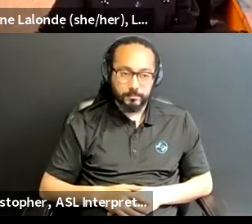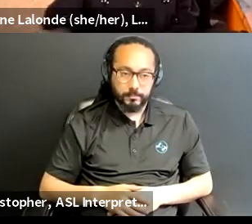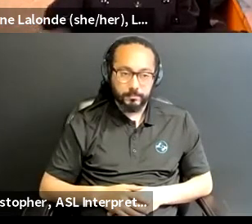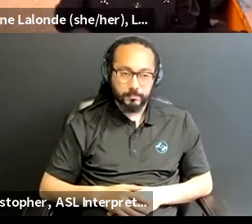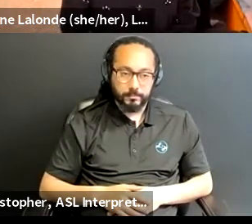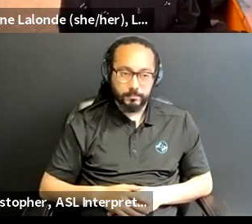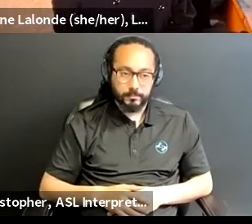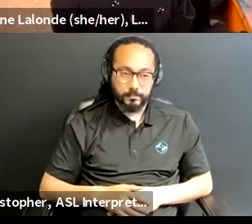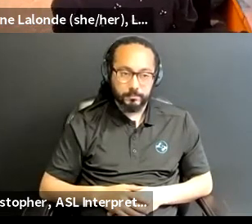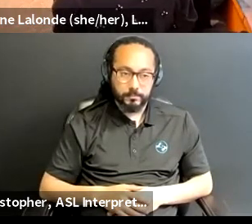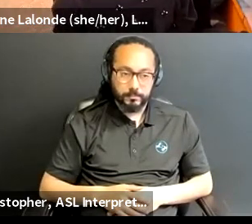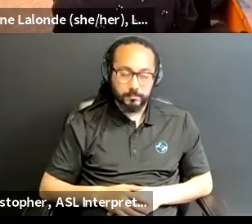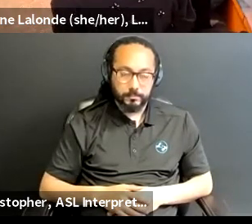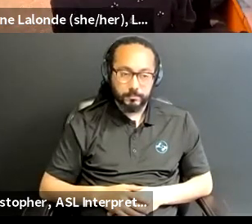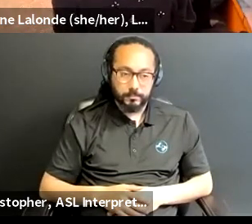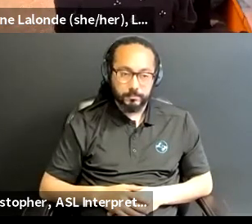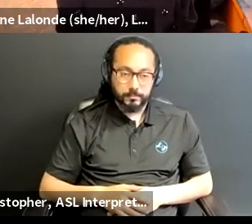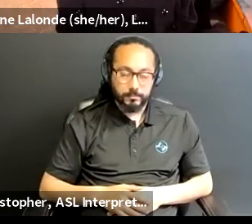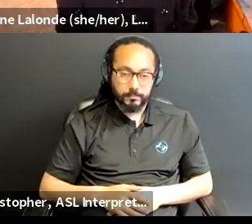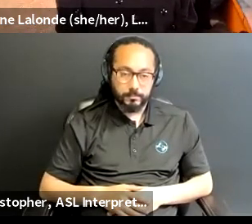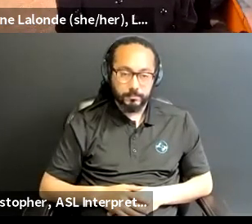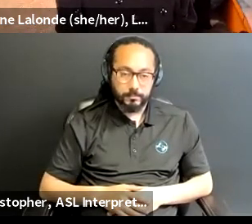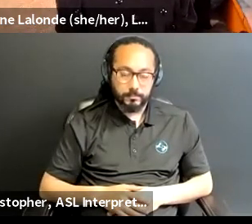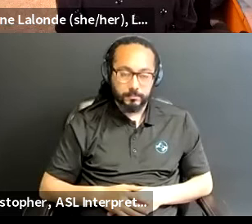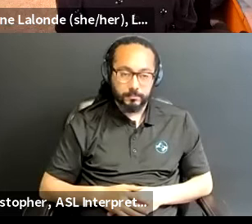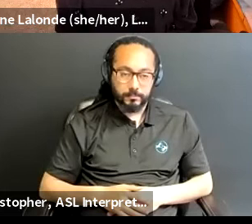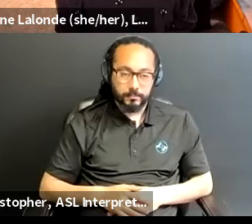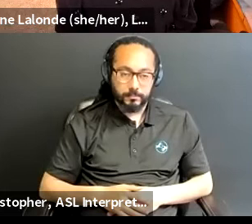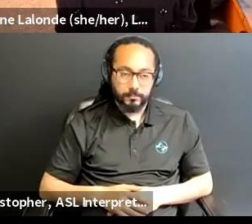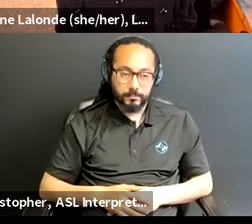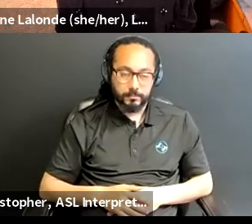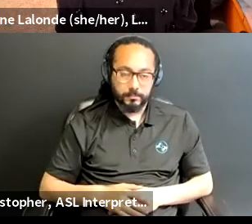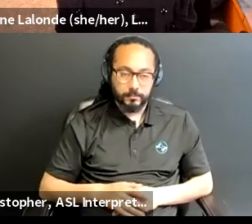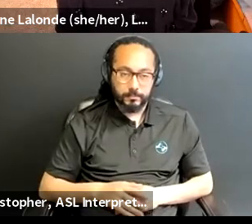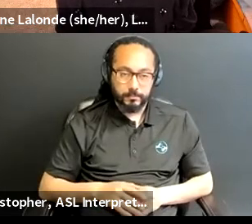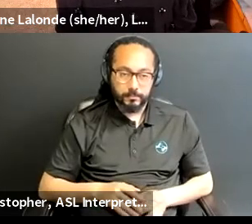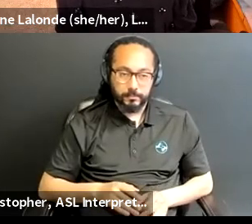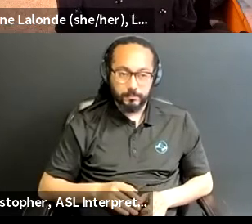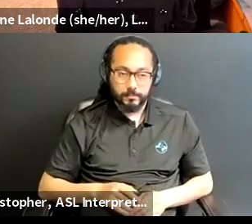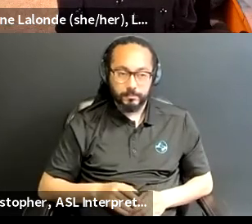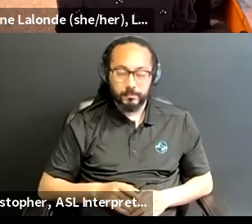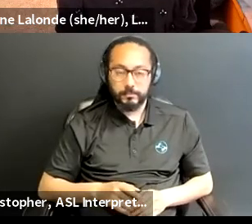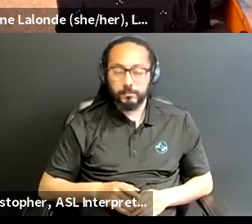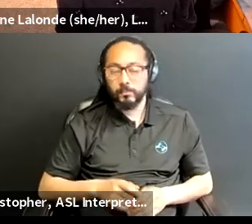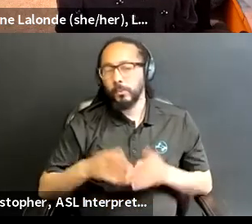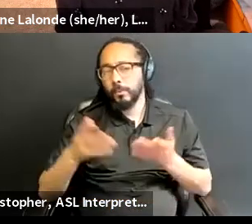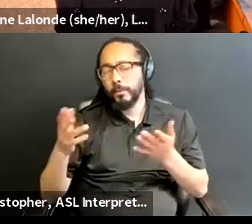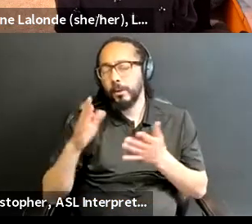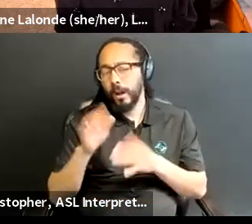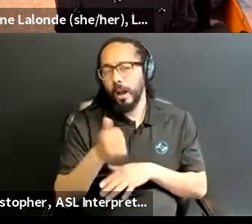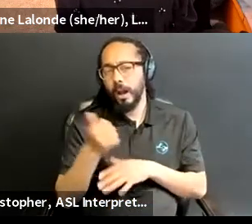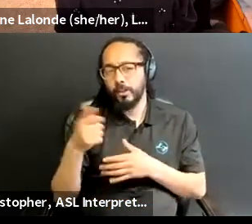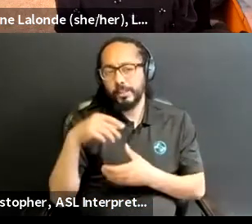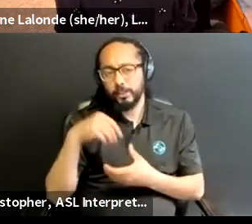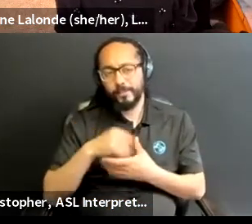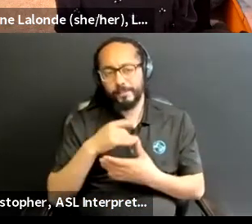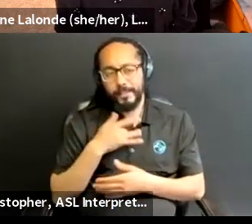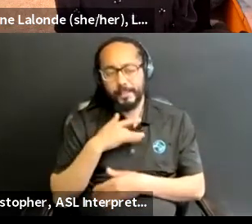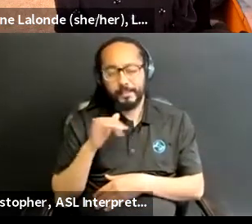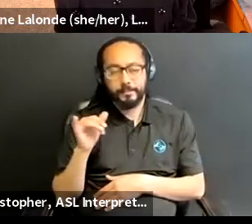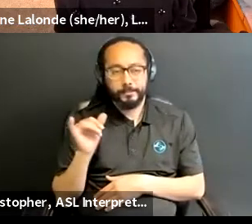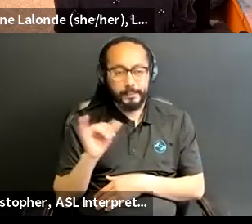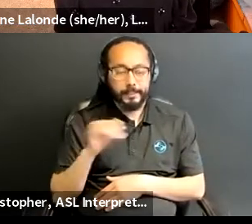So there's a question, how do you navigate possible internal ethical feelings, for example, frustration, when working with young